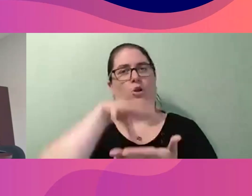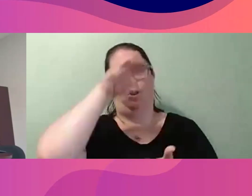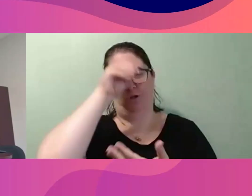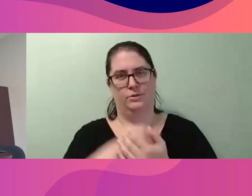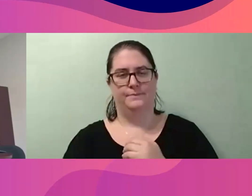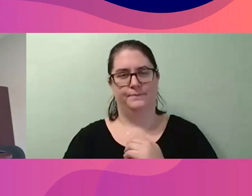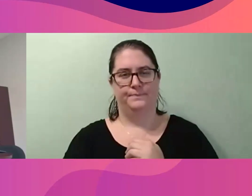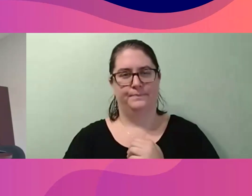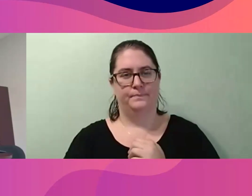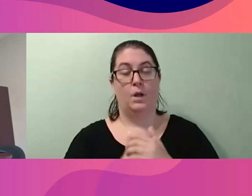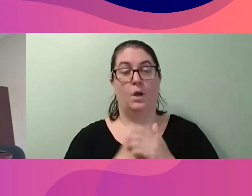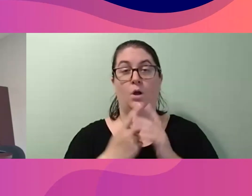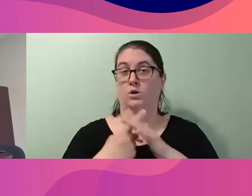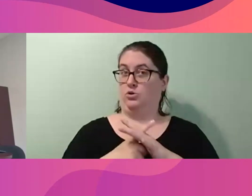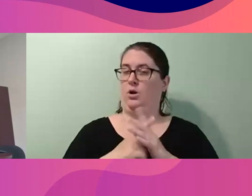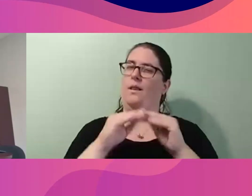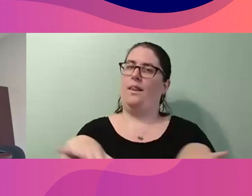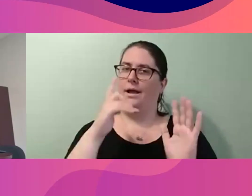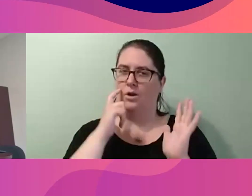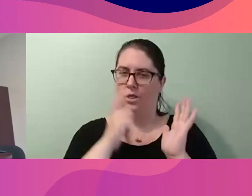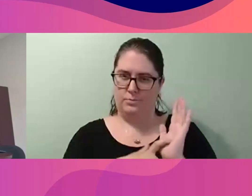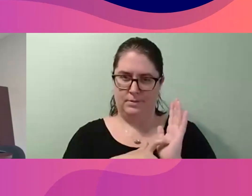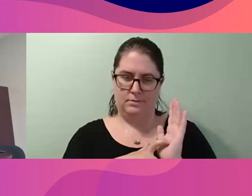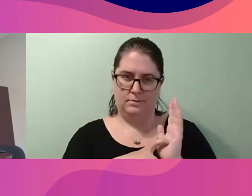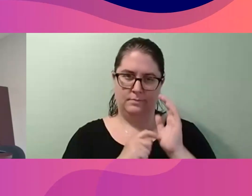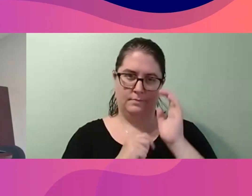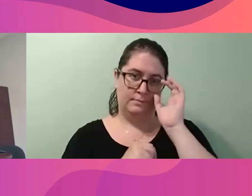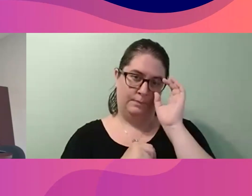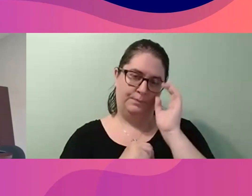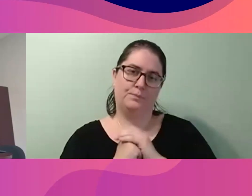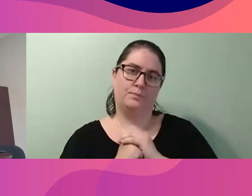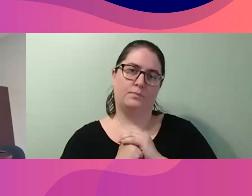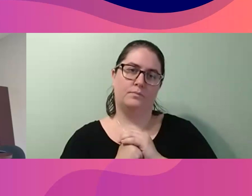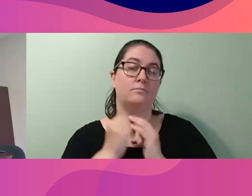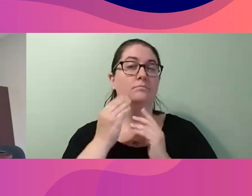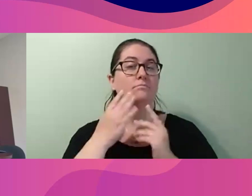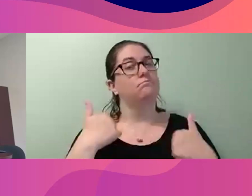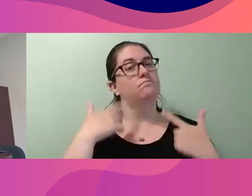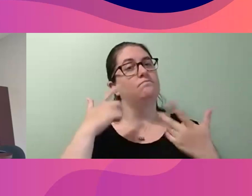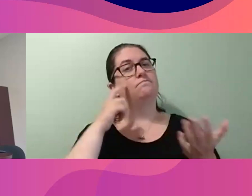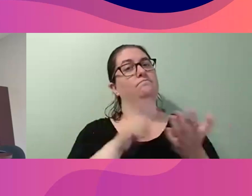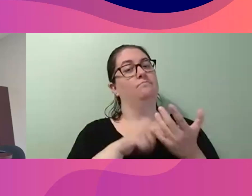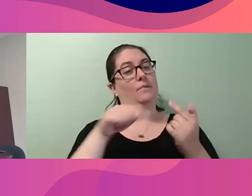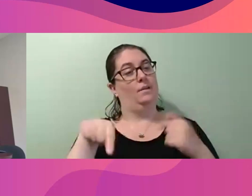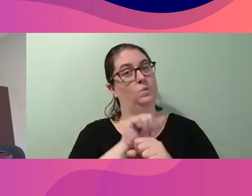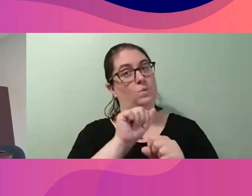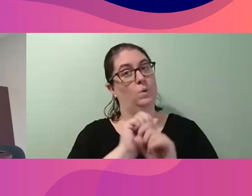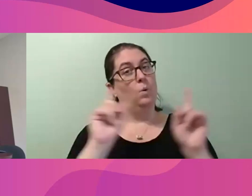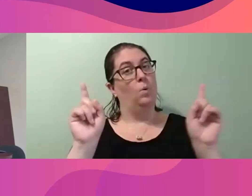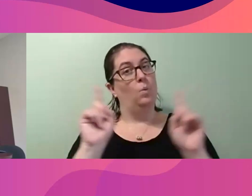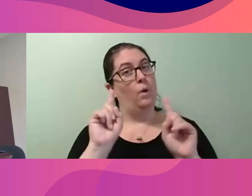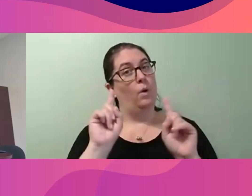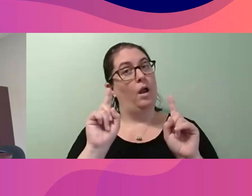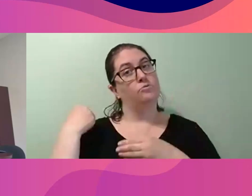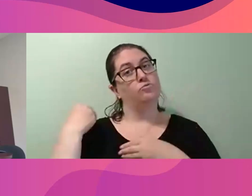As a start, I would like to give a land acknowledgement. I want to acknowledge that our work is located on the